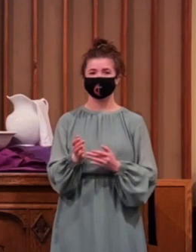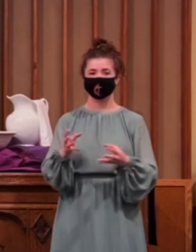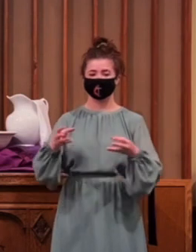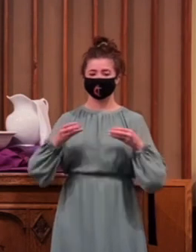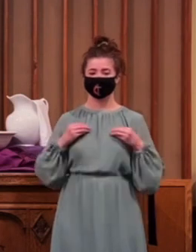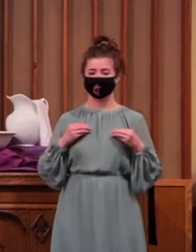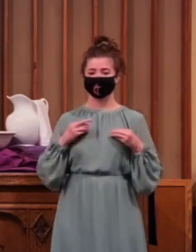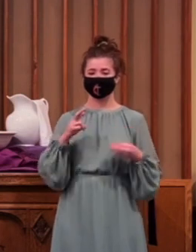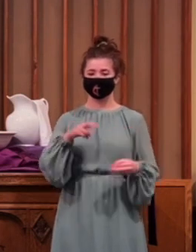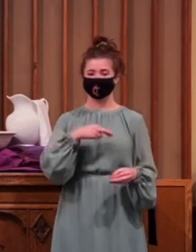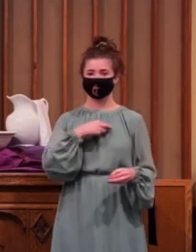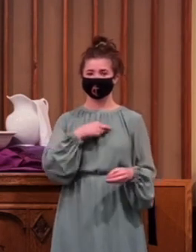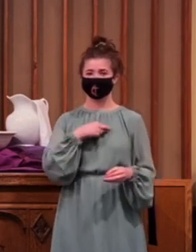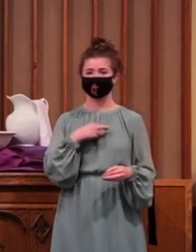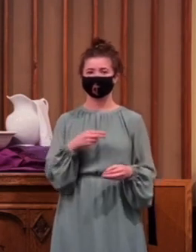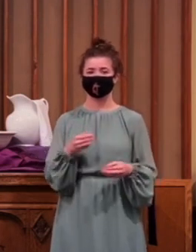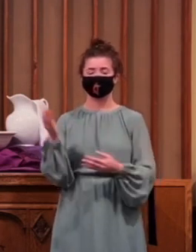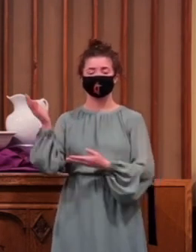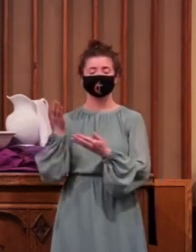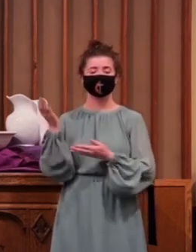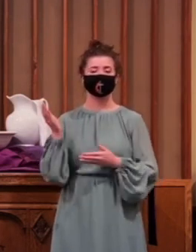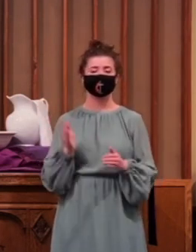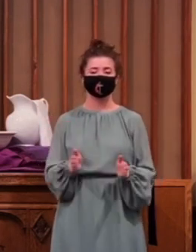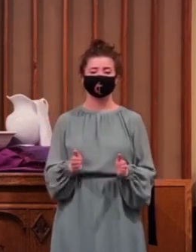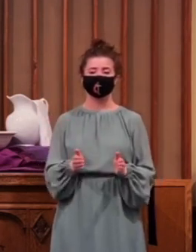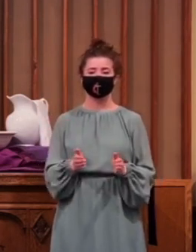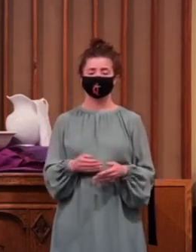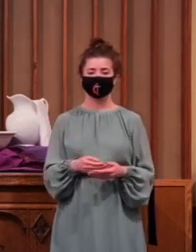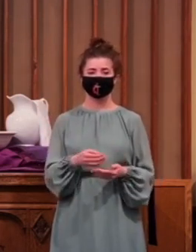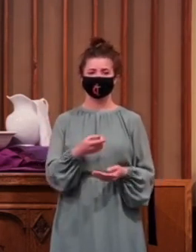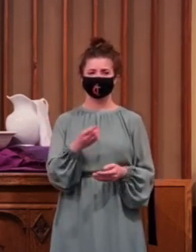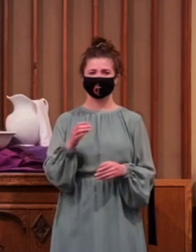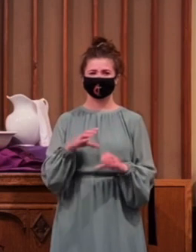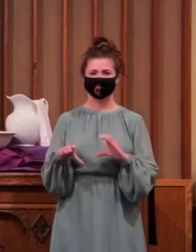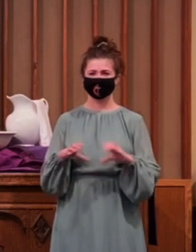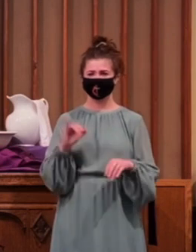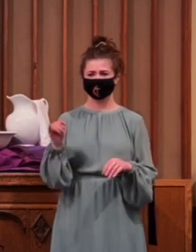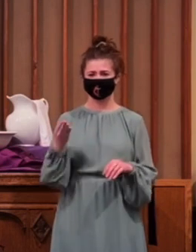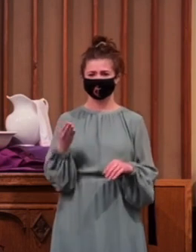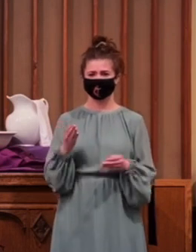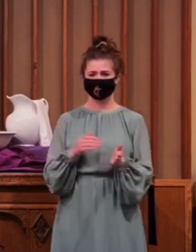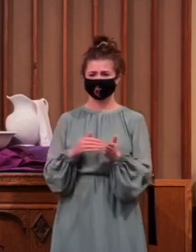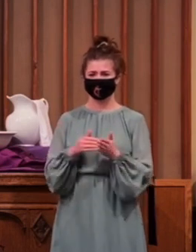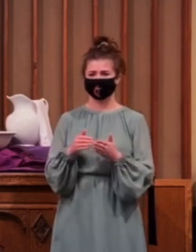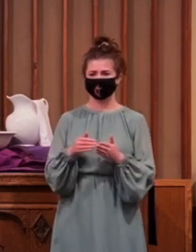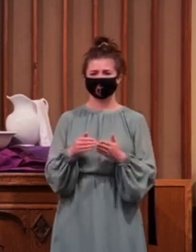role of a servant. In fact, Jesus did the job that was most often left for the